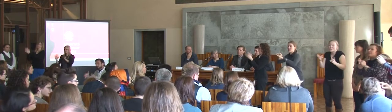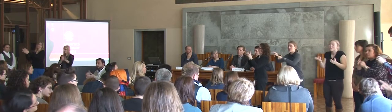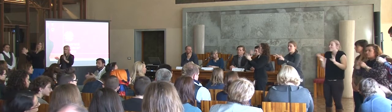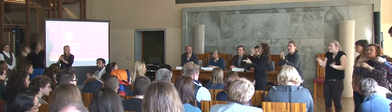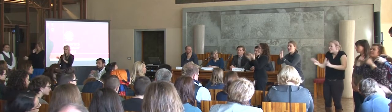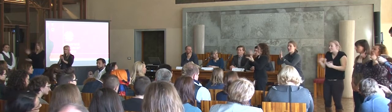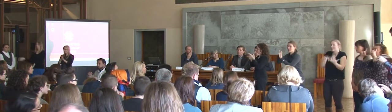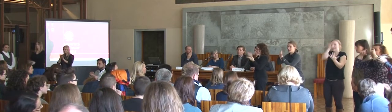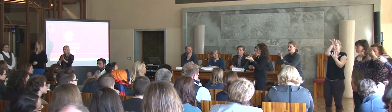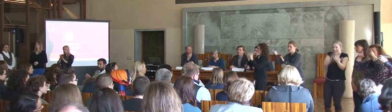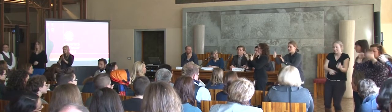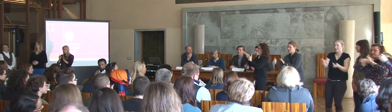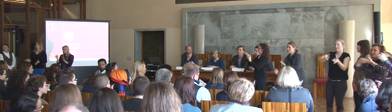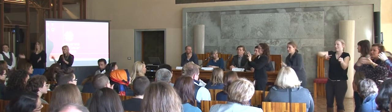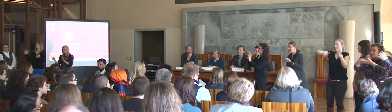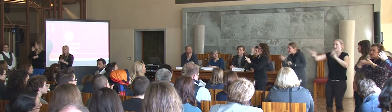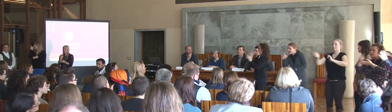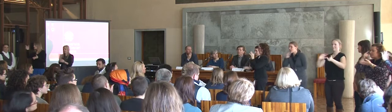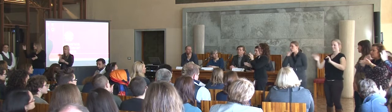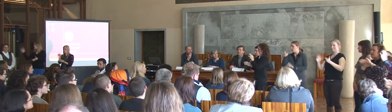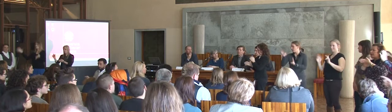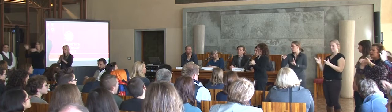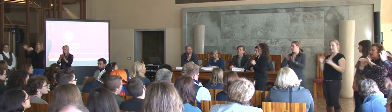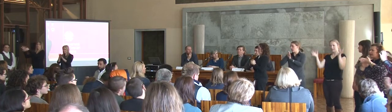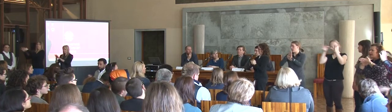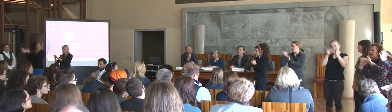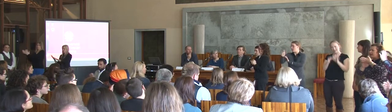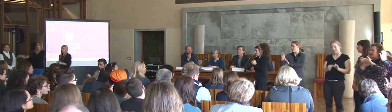signs connected to every word in there.